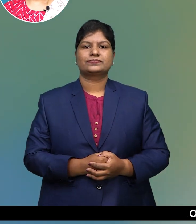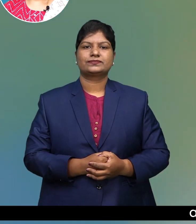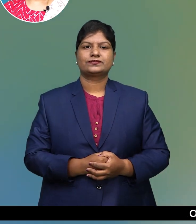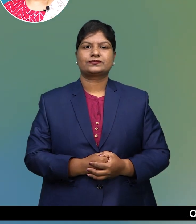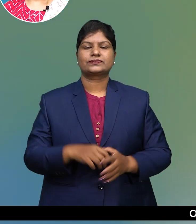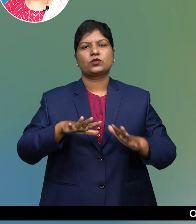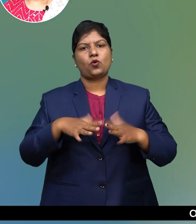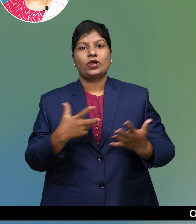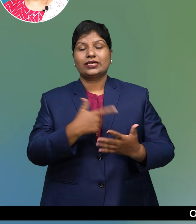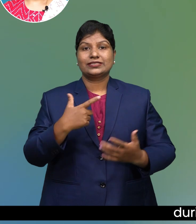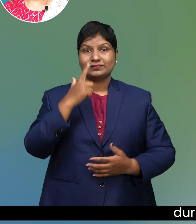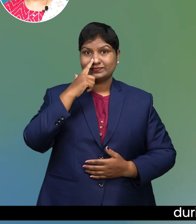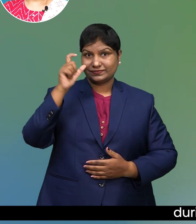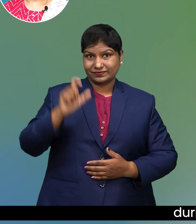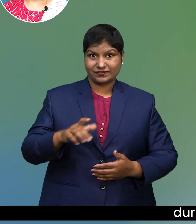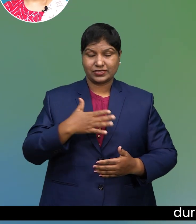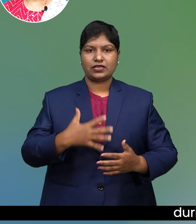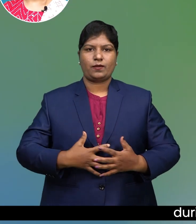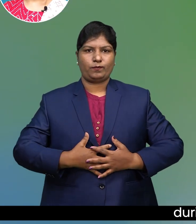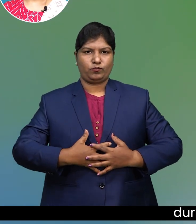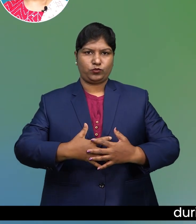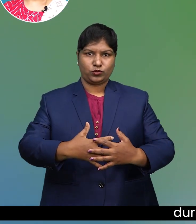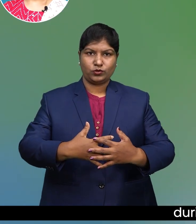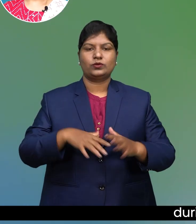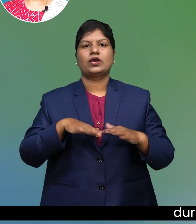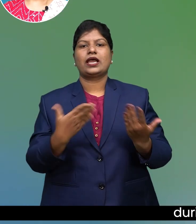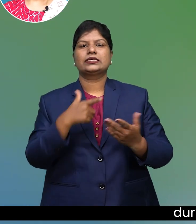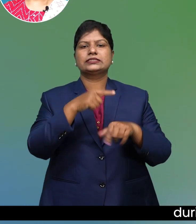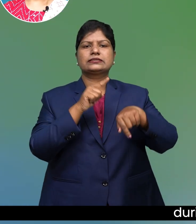and pregnancy during adolescence.